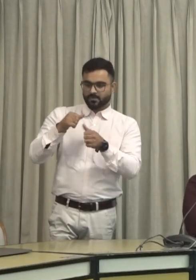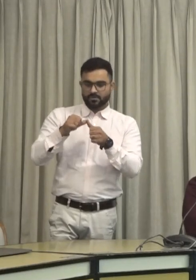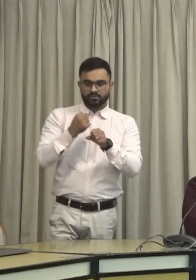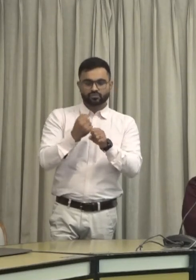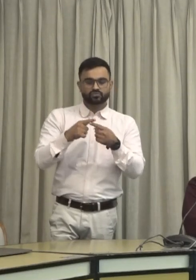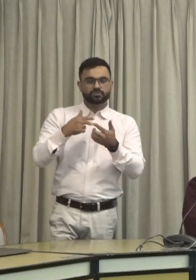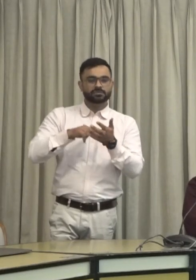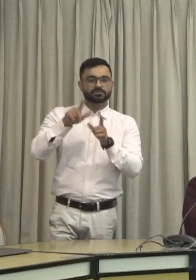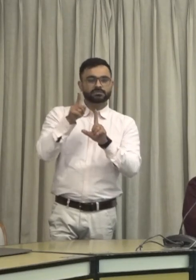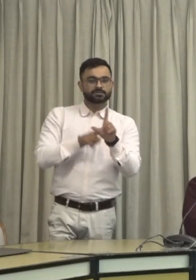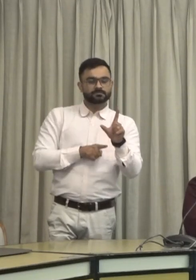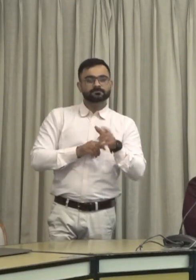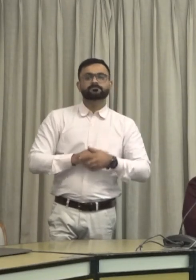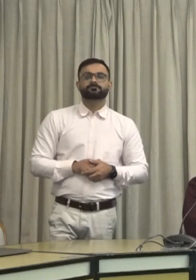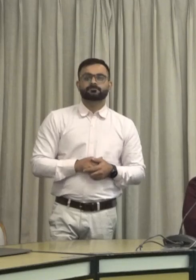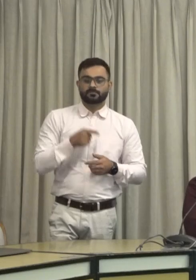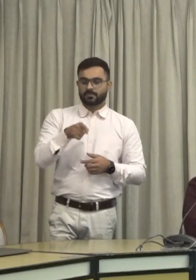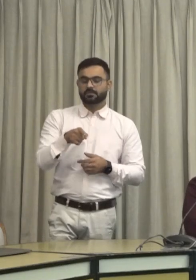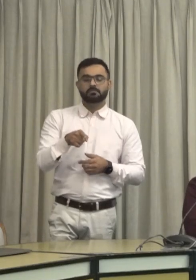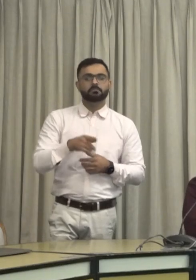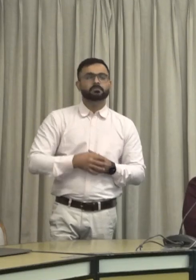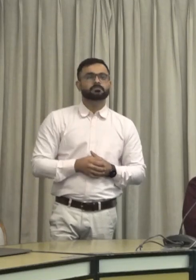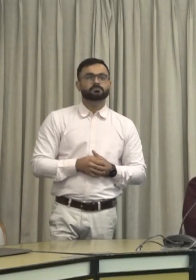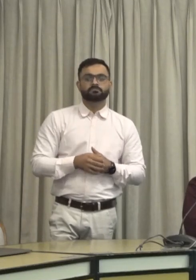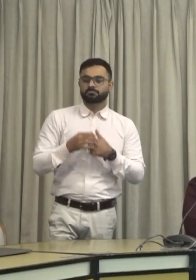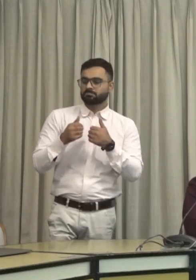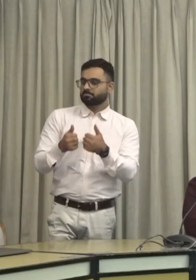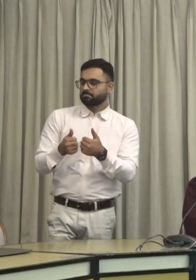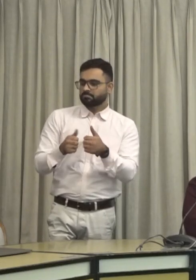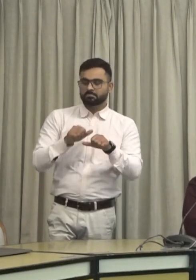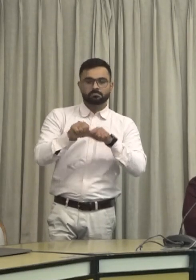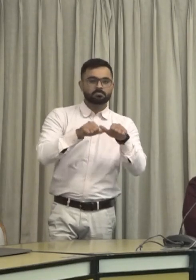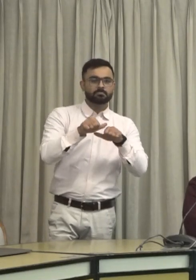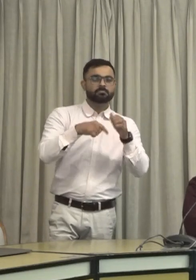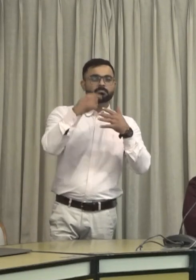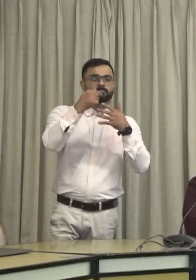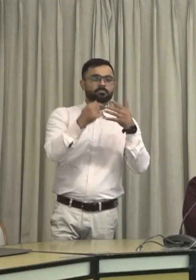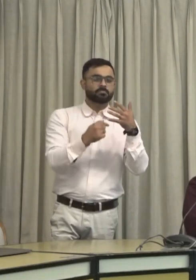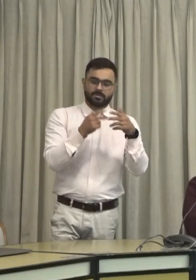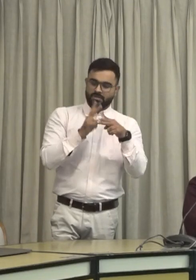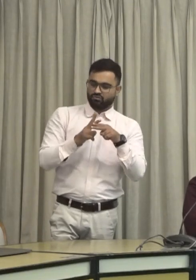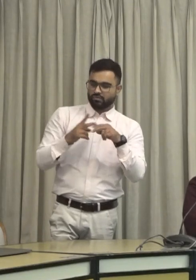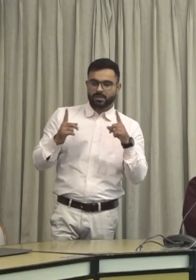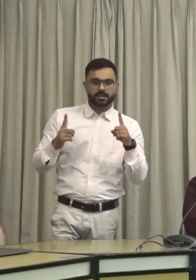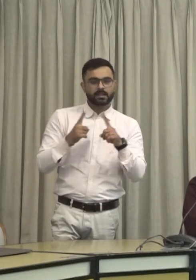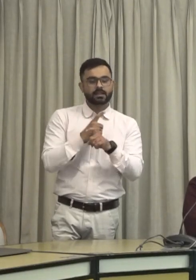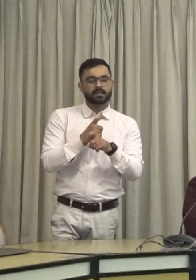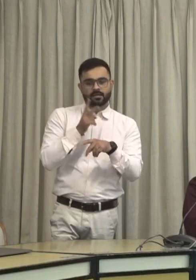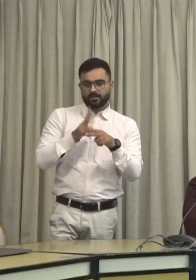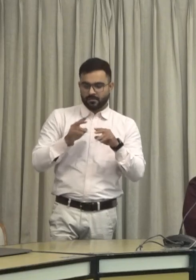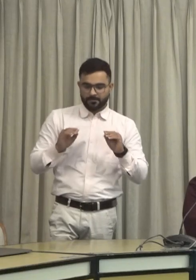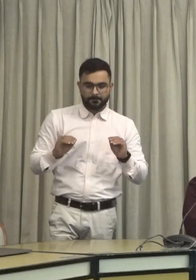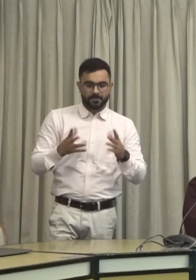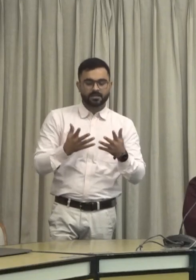agencies. It is not the best of procedural guidelines, it's still complicated, but it's a